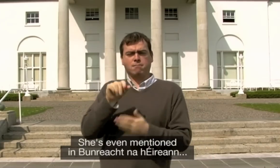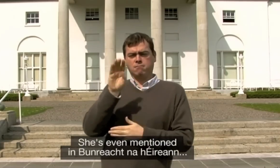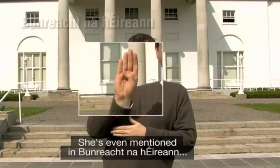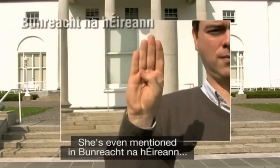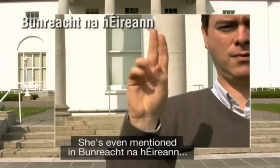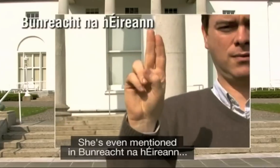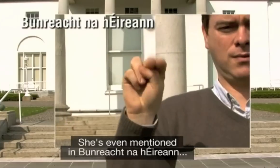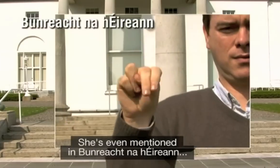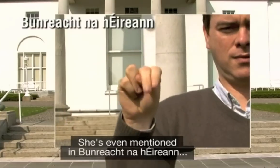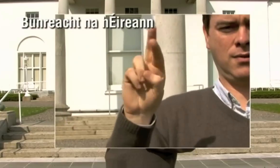hÉireann.